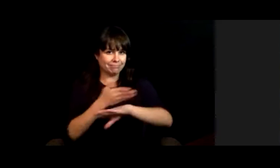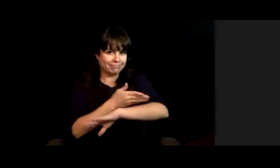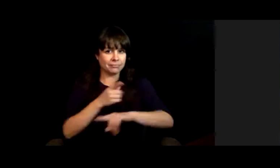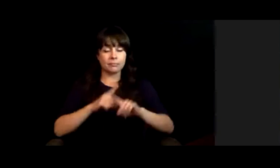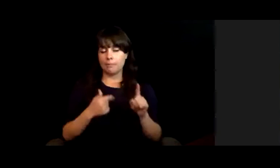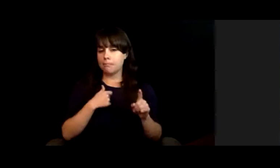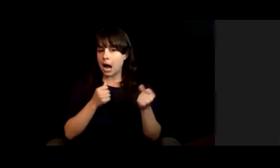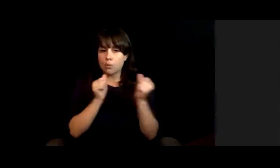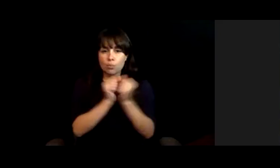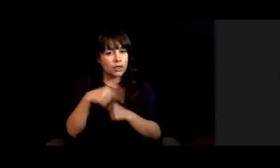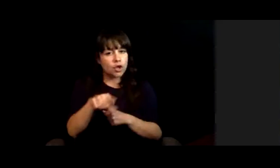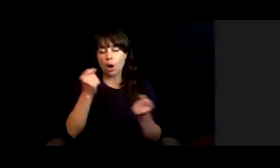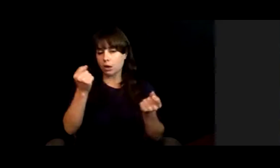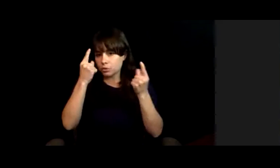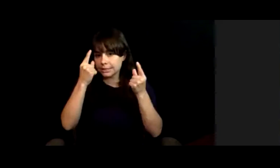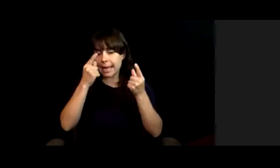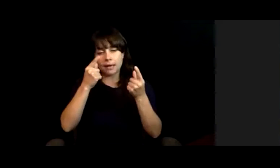critical it is. And